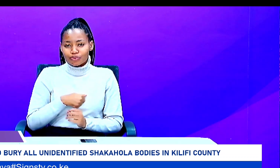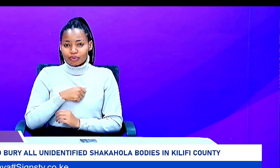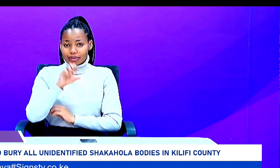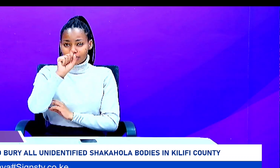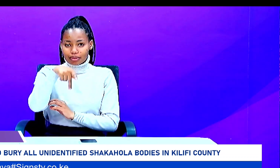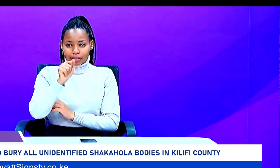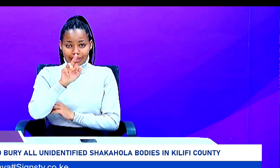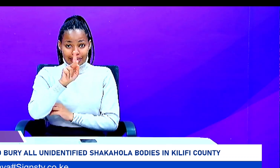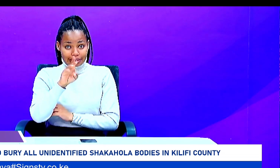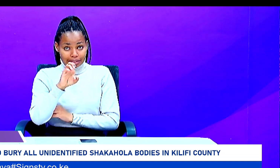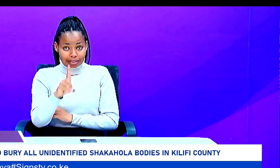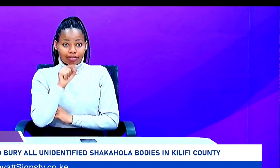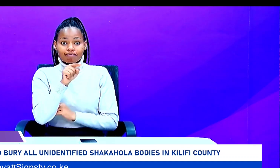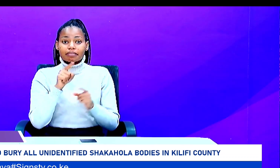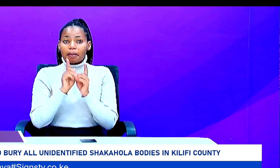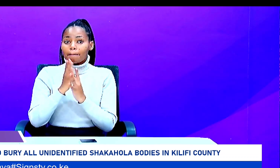lead to massive joblessness.